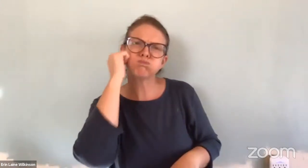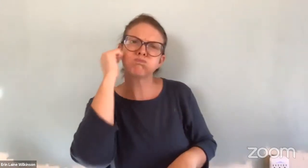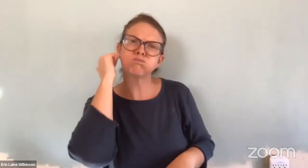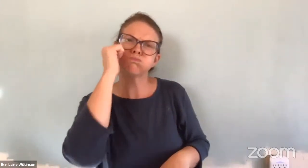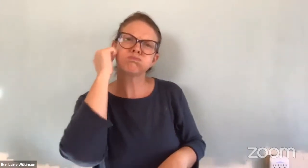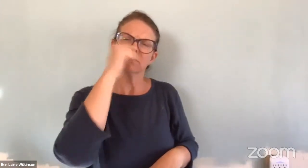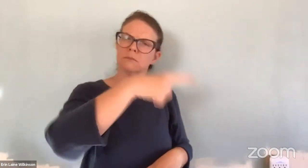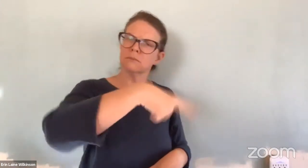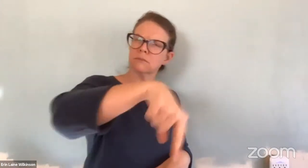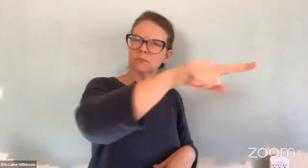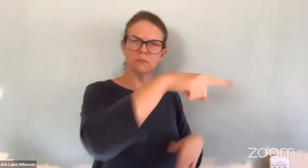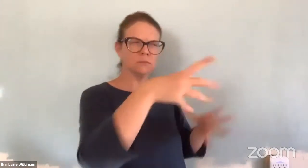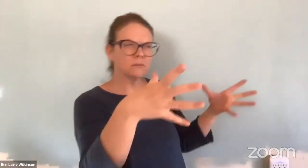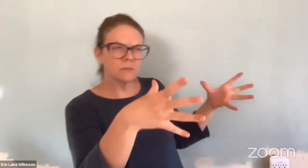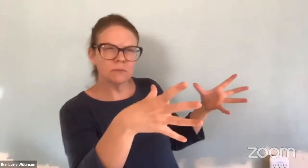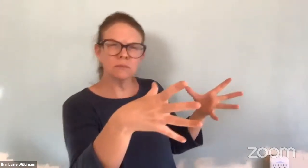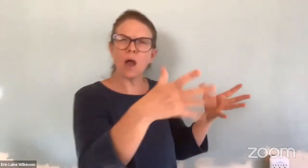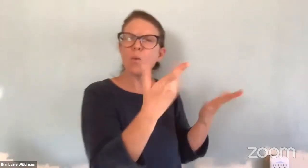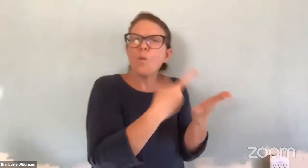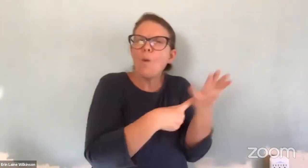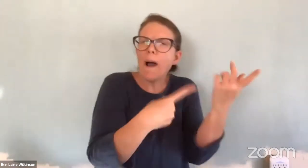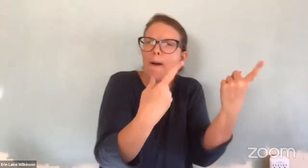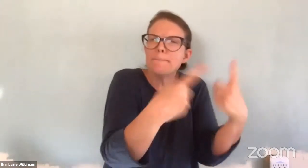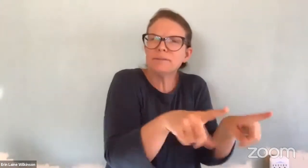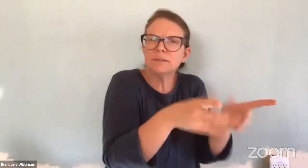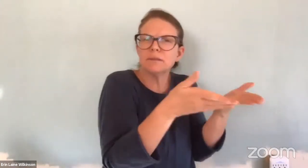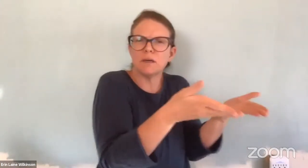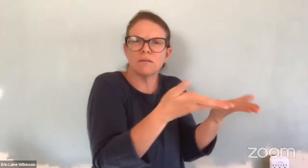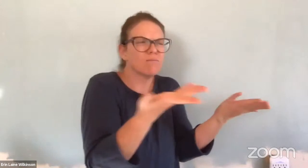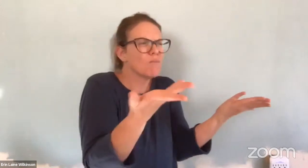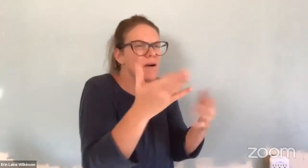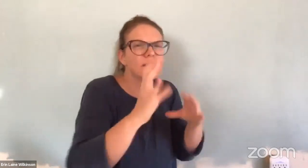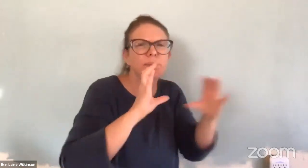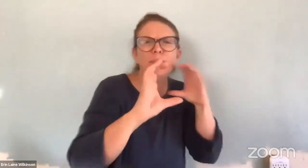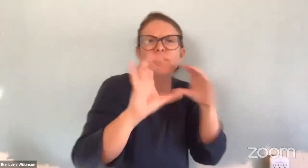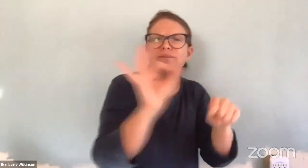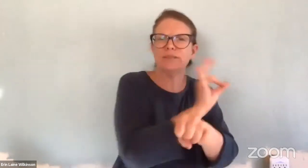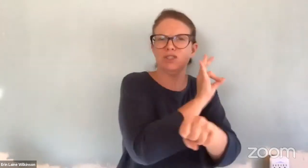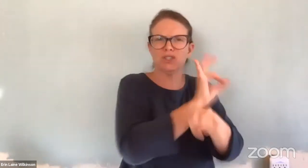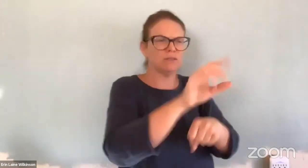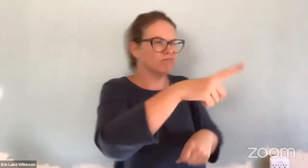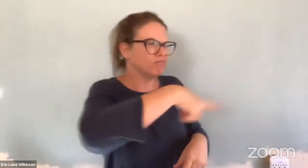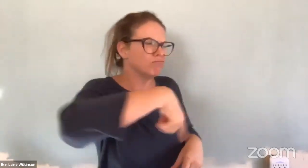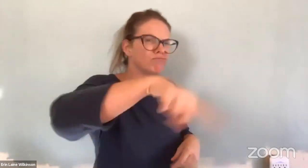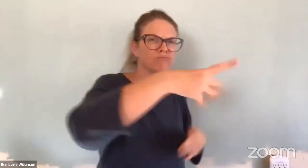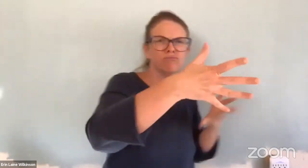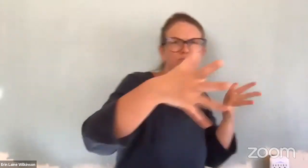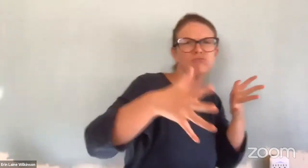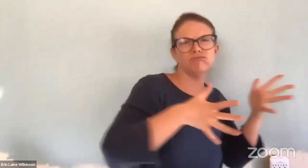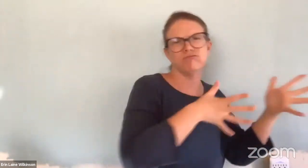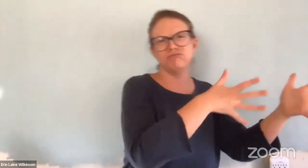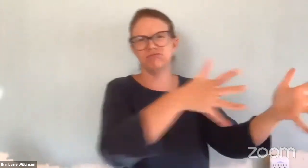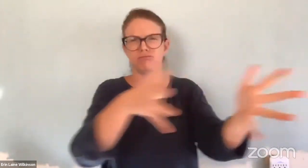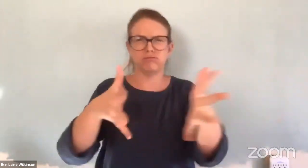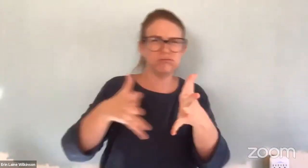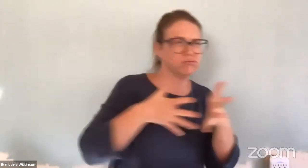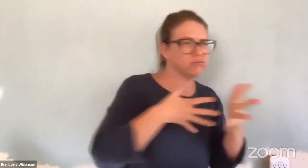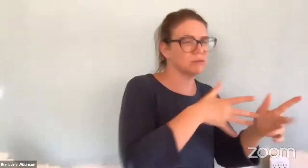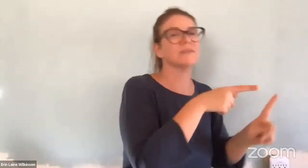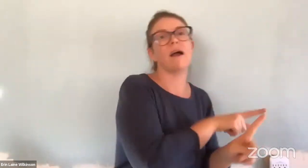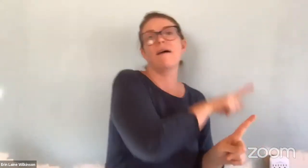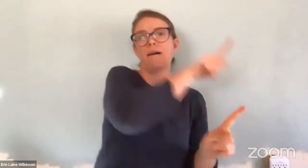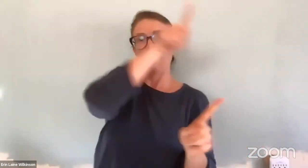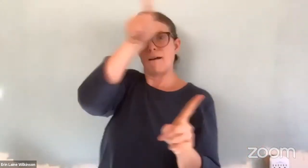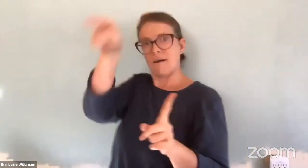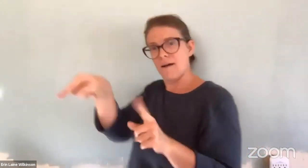people that use sign language. Some use it every day. Some of them are part of the deaf community. What's happening? How is communication functioning